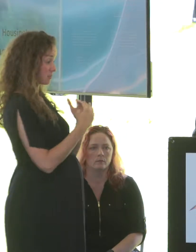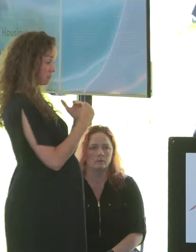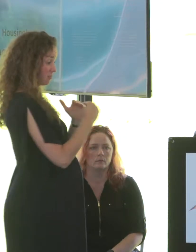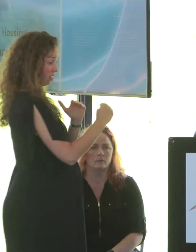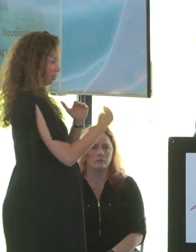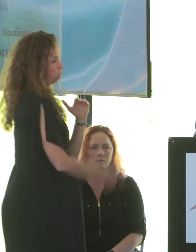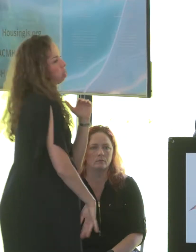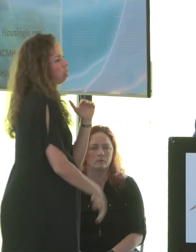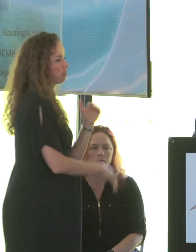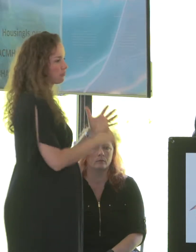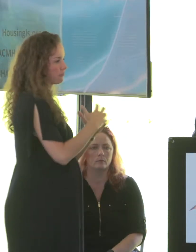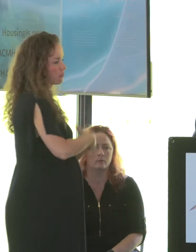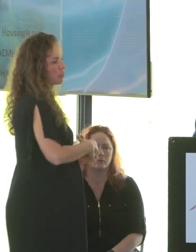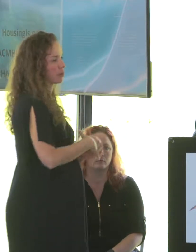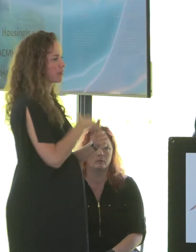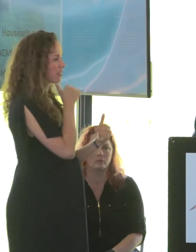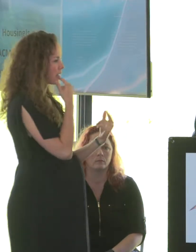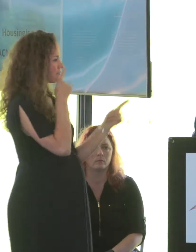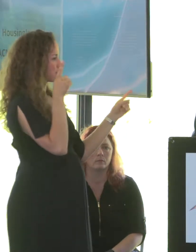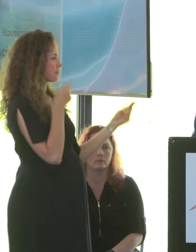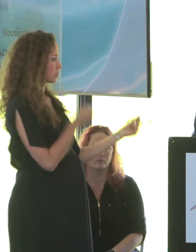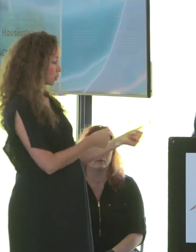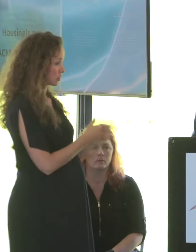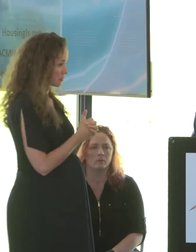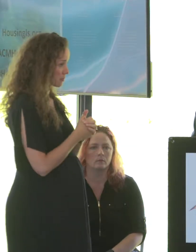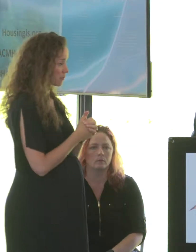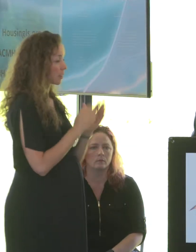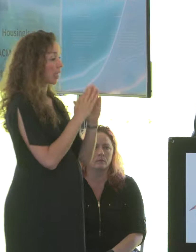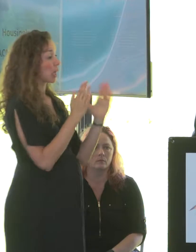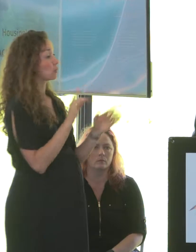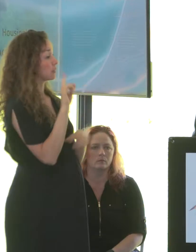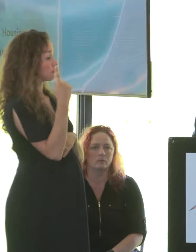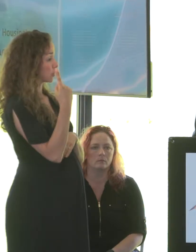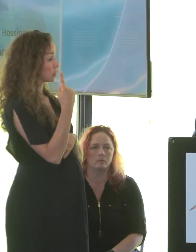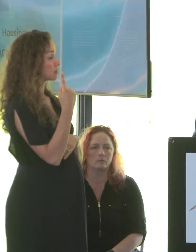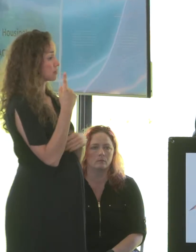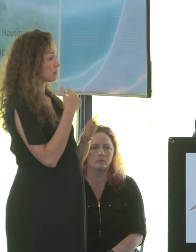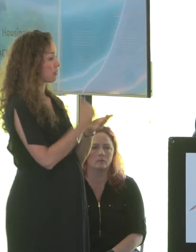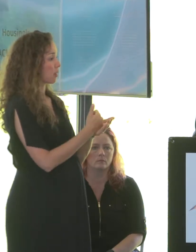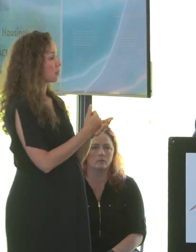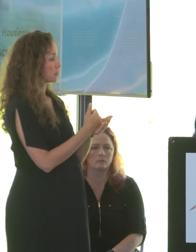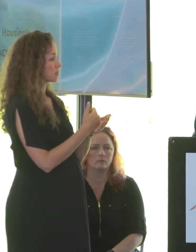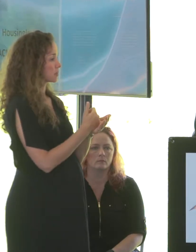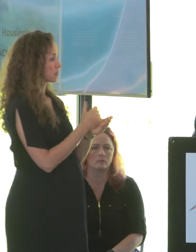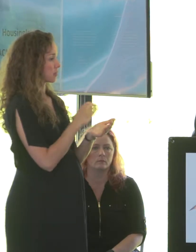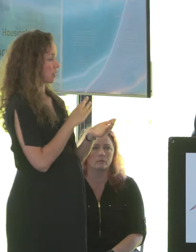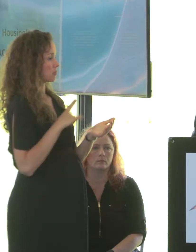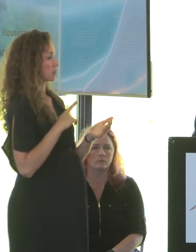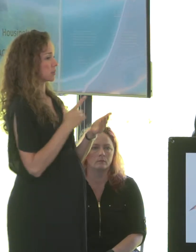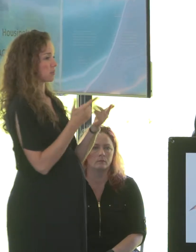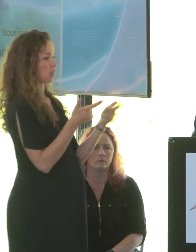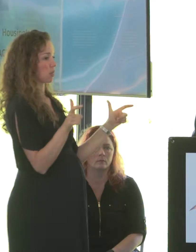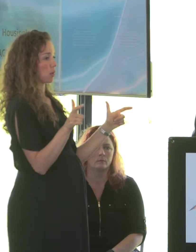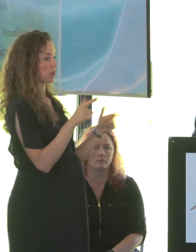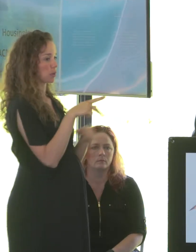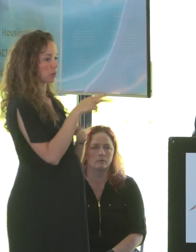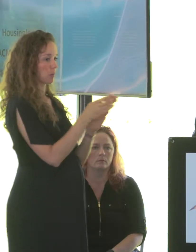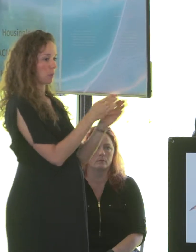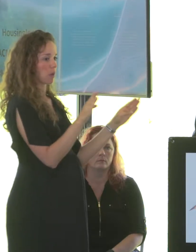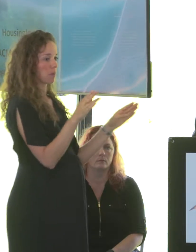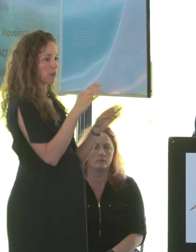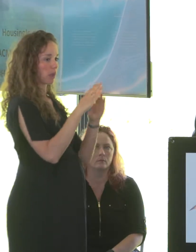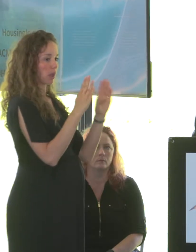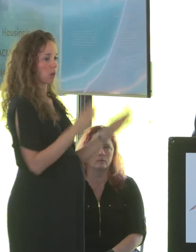costly inefficiencies. Housing Is refers to an initiative of the Council of Large Public Housing Authorities, of which HACM